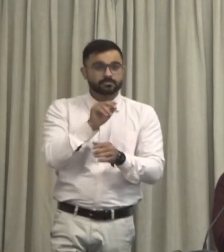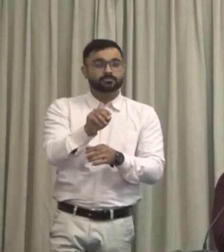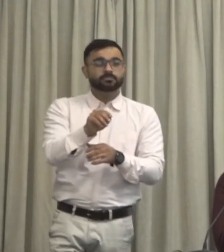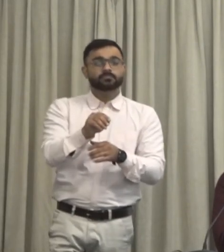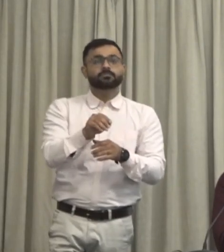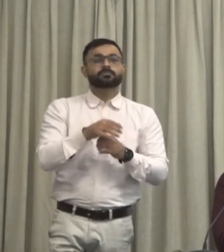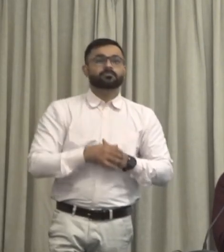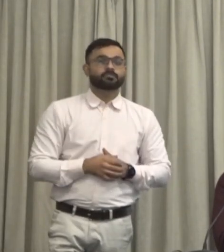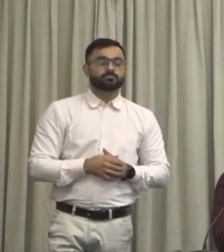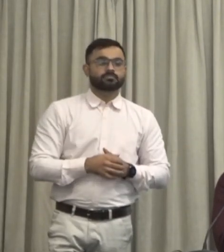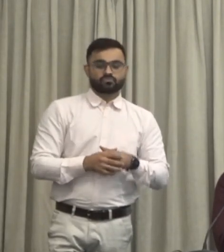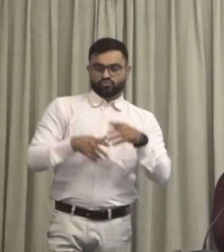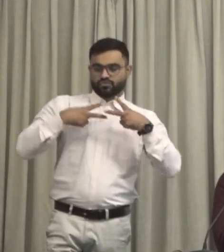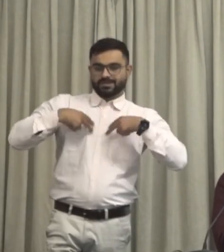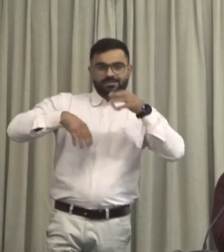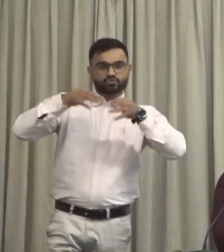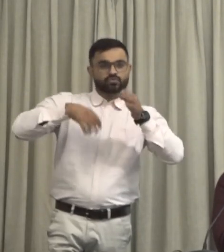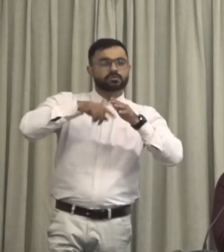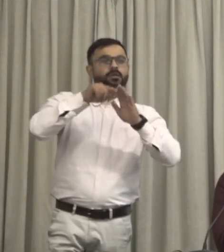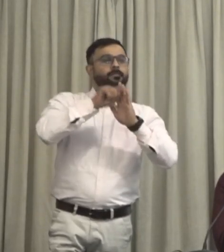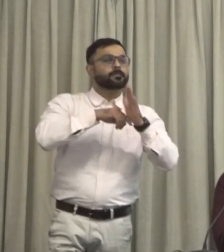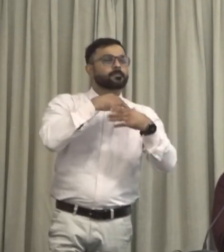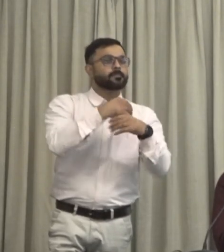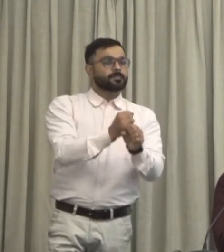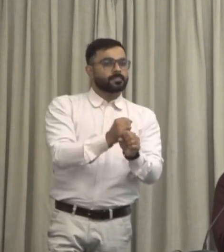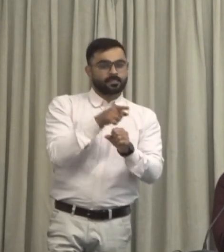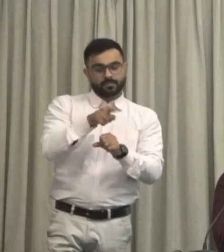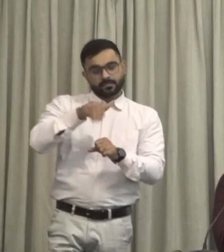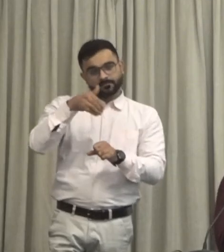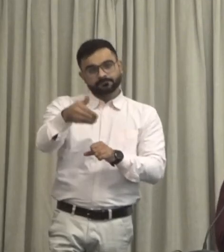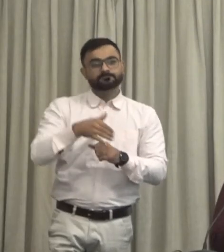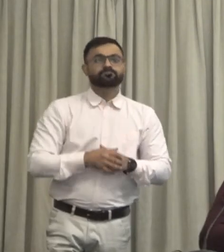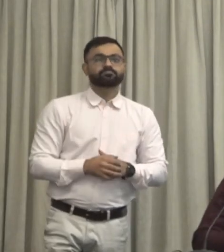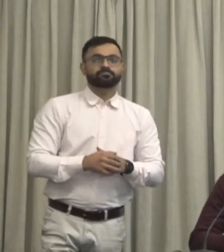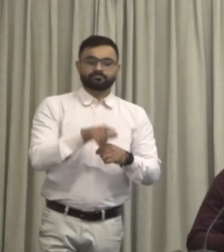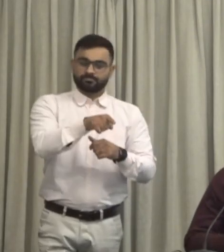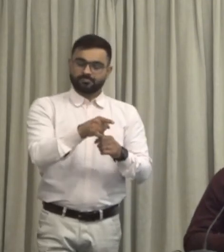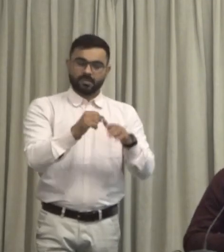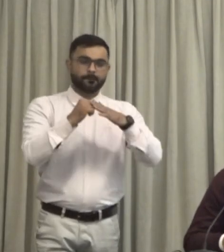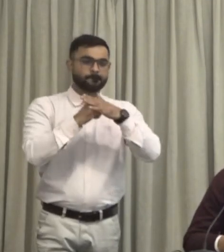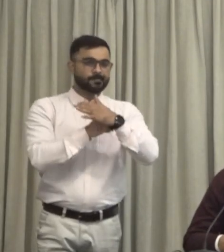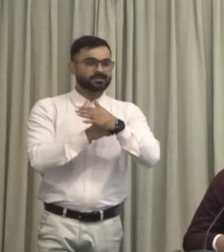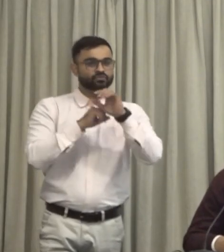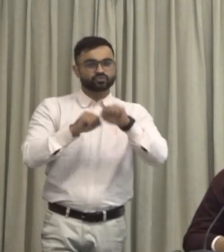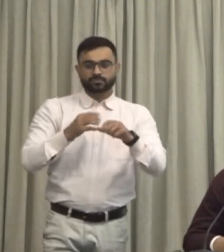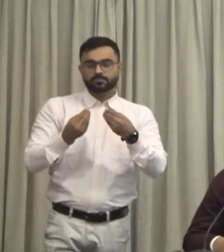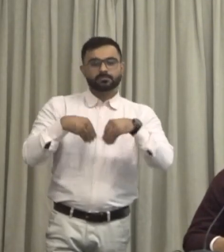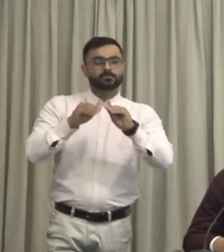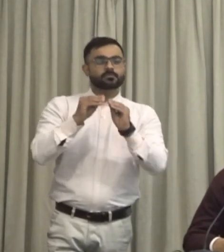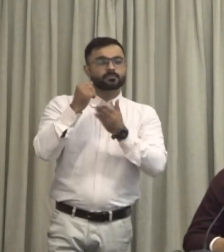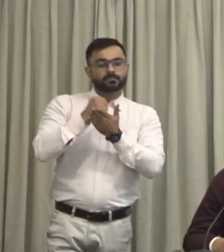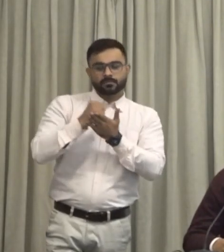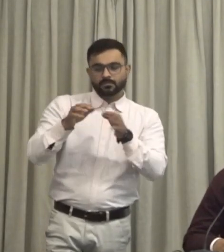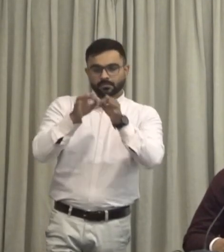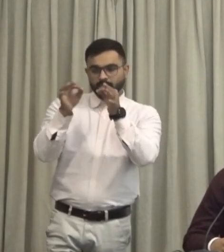the judicial policy makers. And then this can be bridged and we can have a more